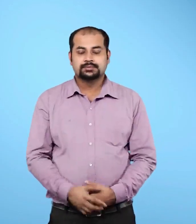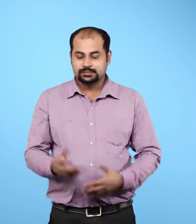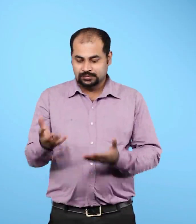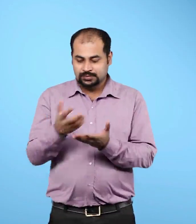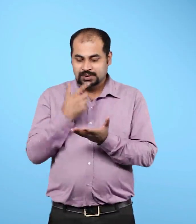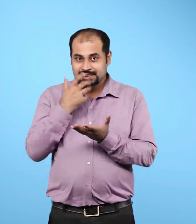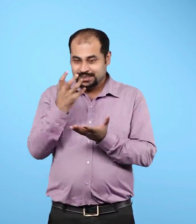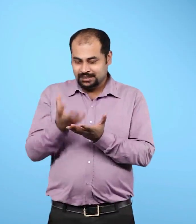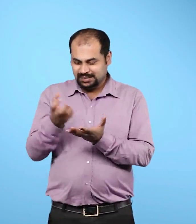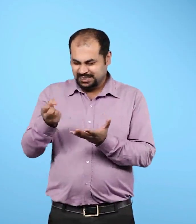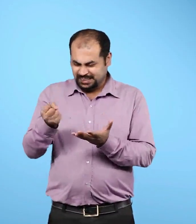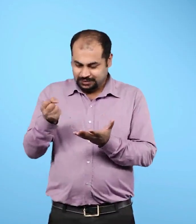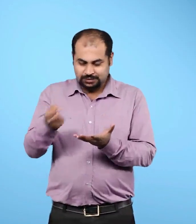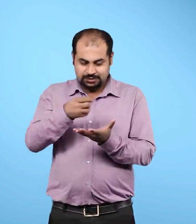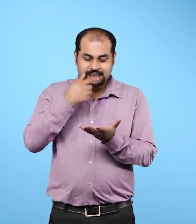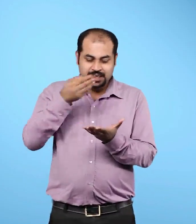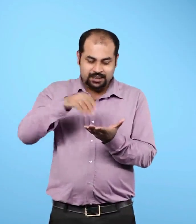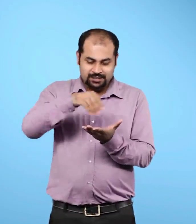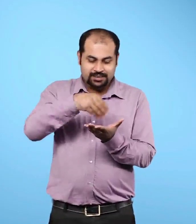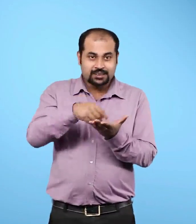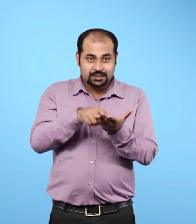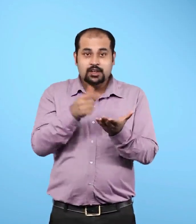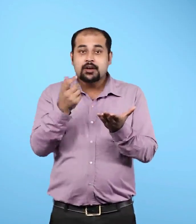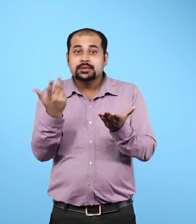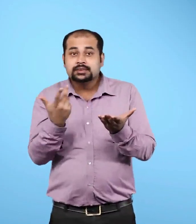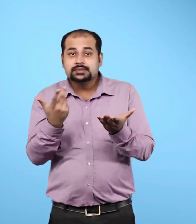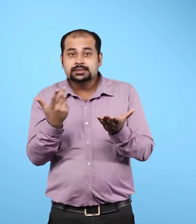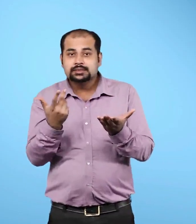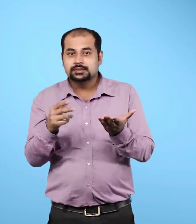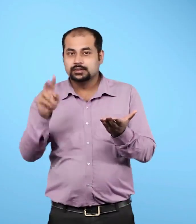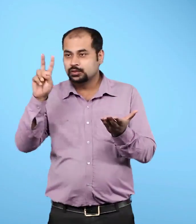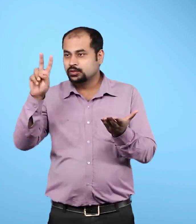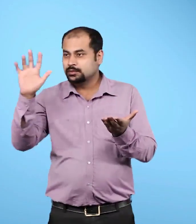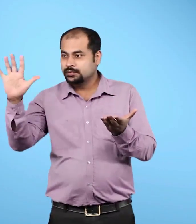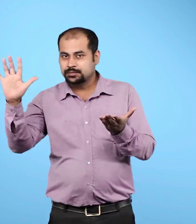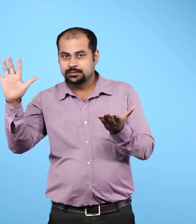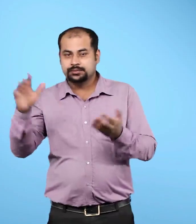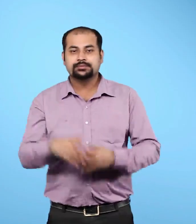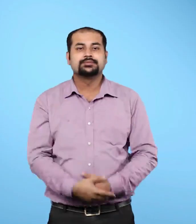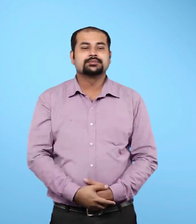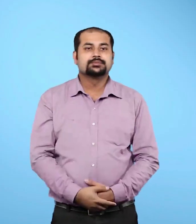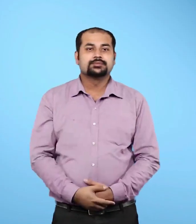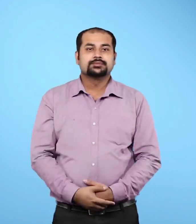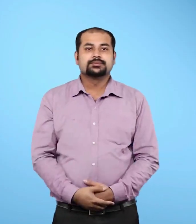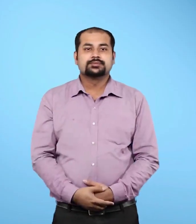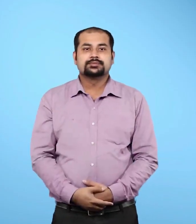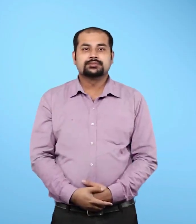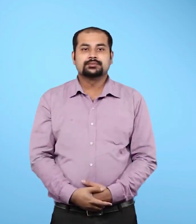Dahi vada costs rupees 25 and chili rice rupees 18.